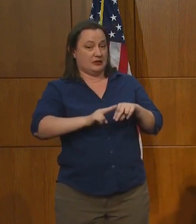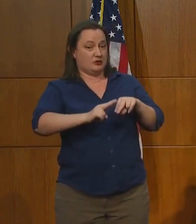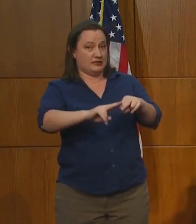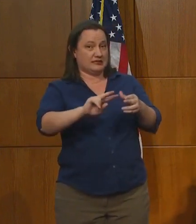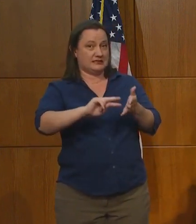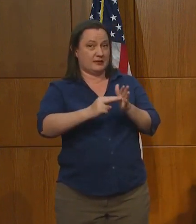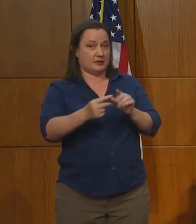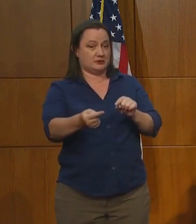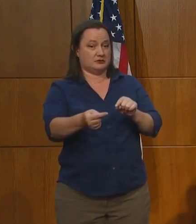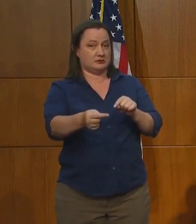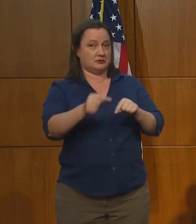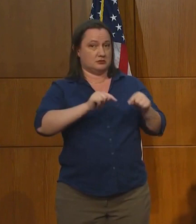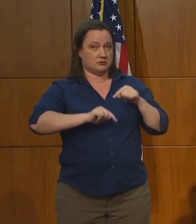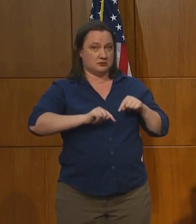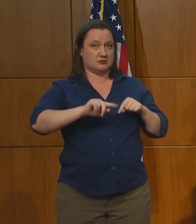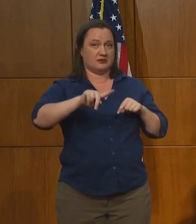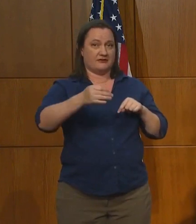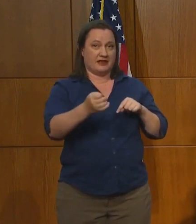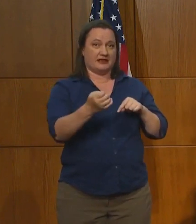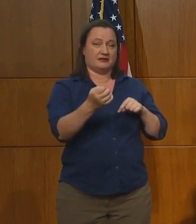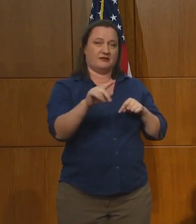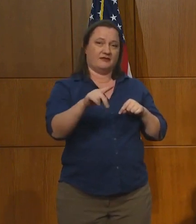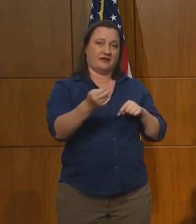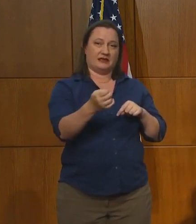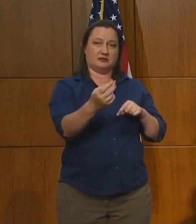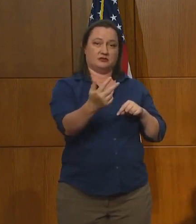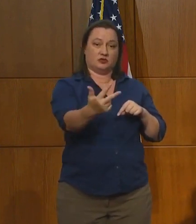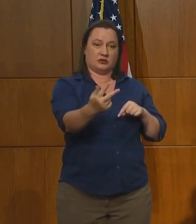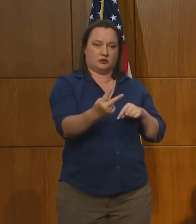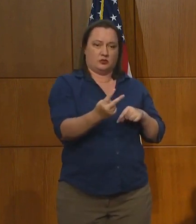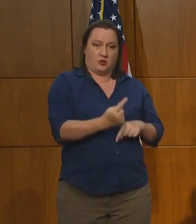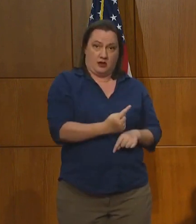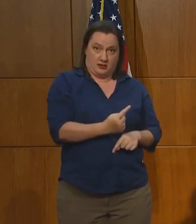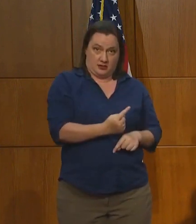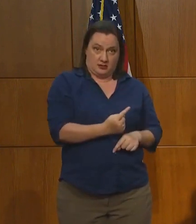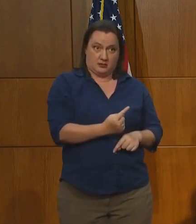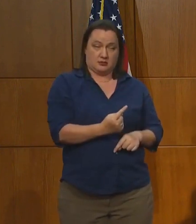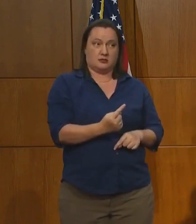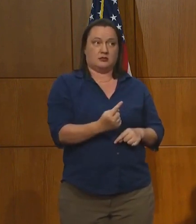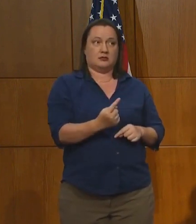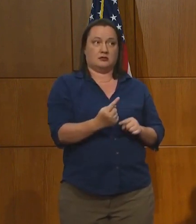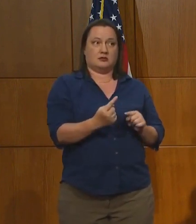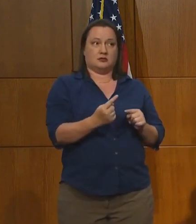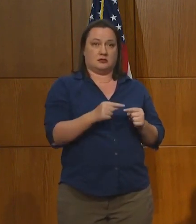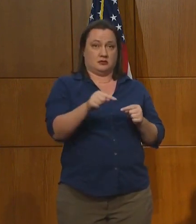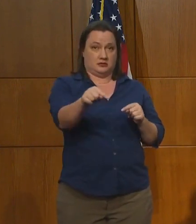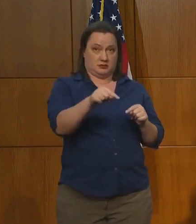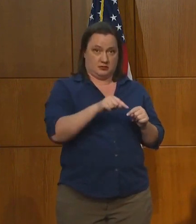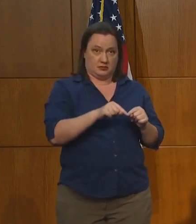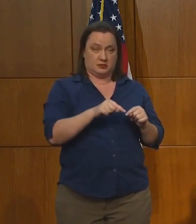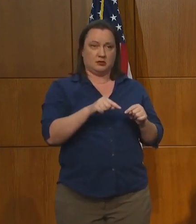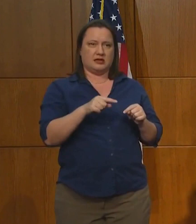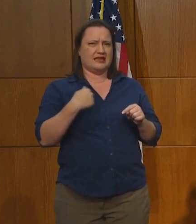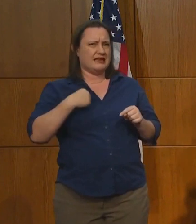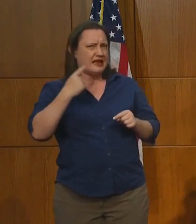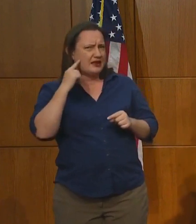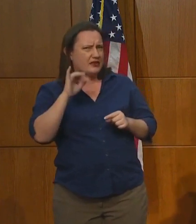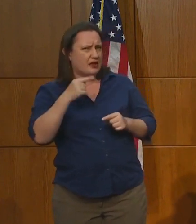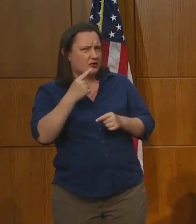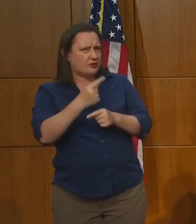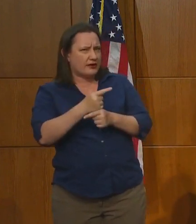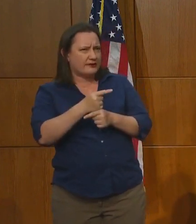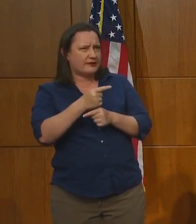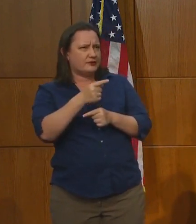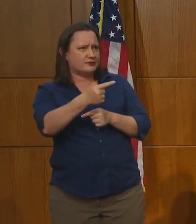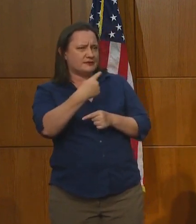in terms of doing it regionally than statewide. Did I hear that correctly? And how would that impact schools?